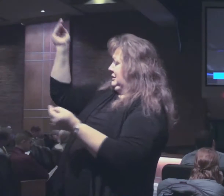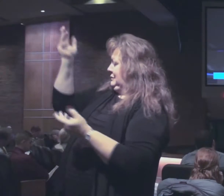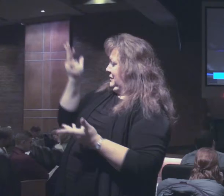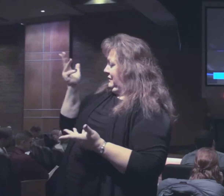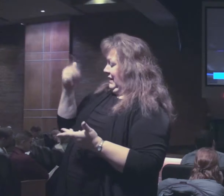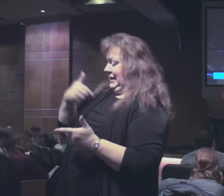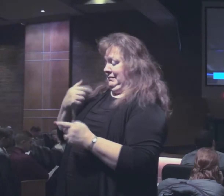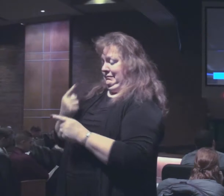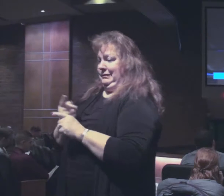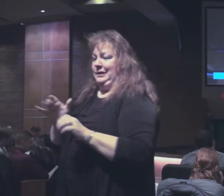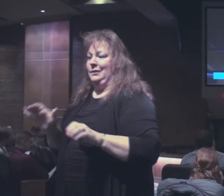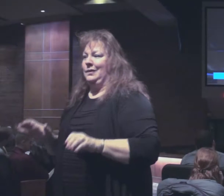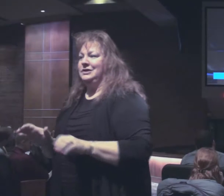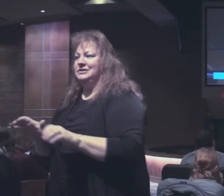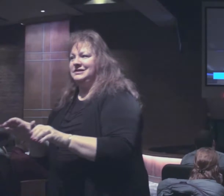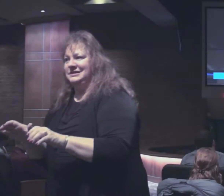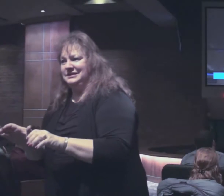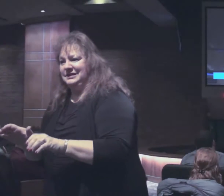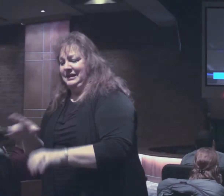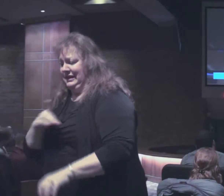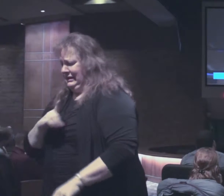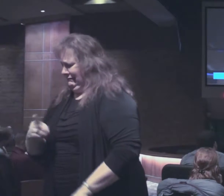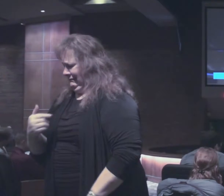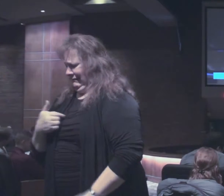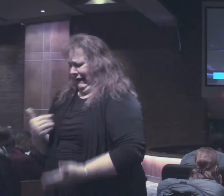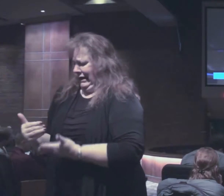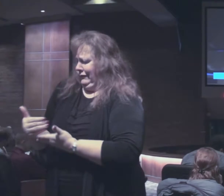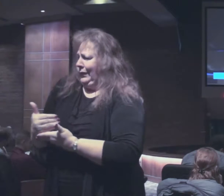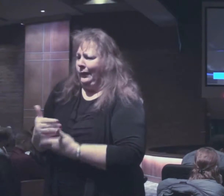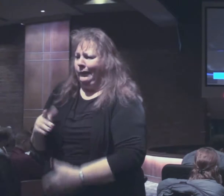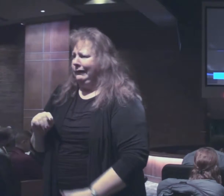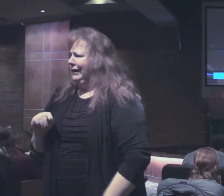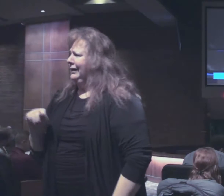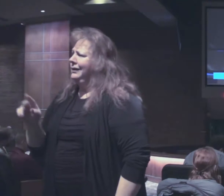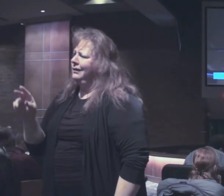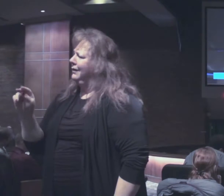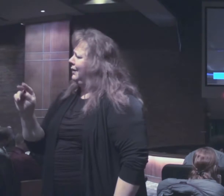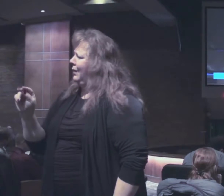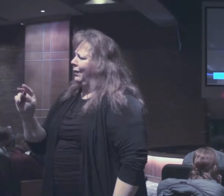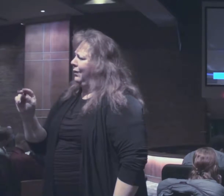provided righteousness for David. David hasn't earned righteousness.